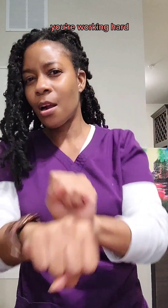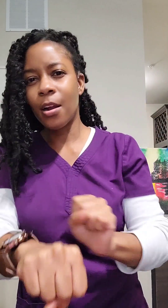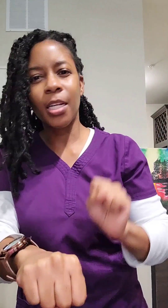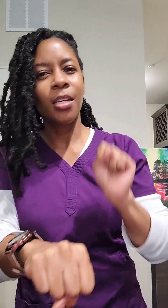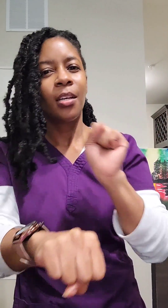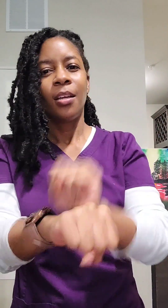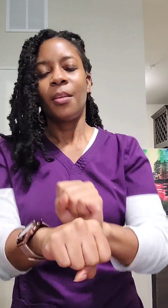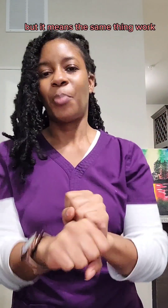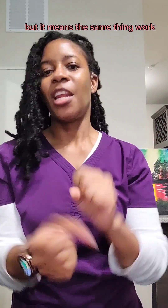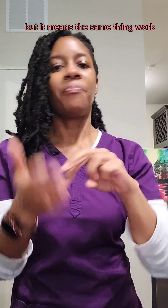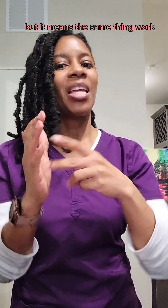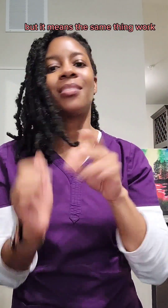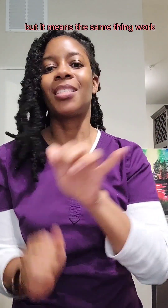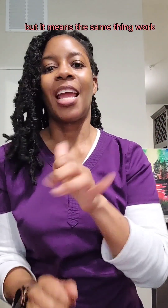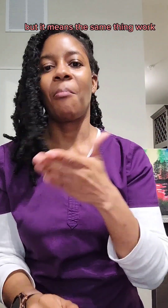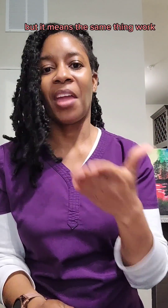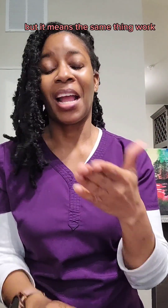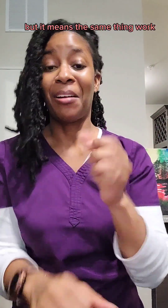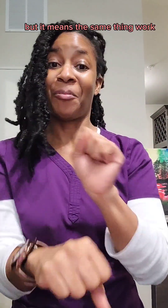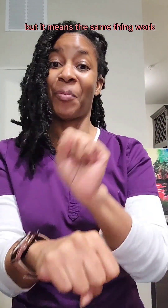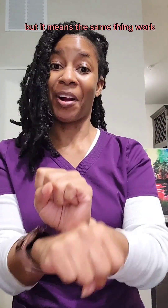hard, but it means the same thing, work.